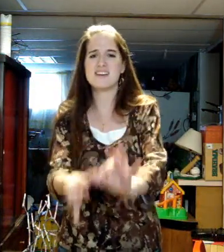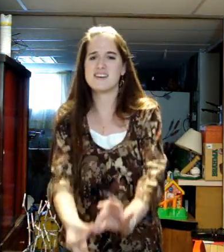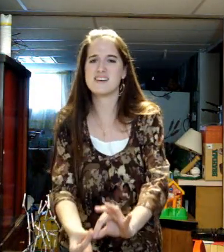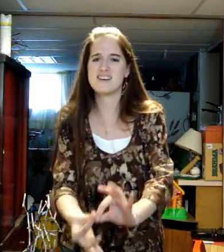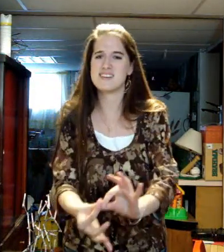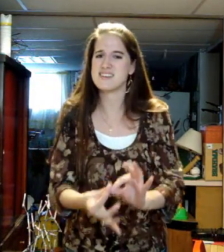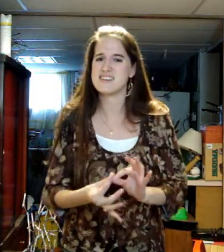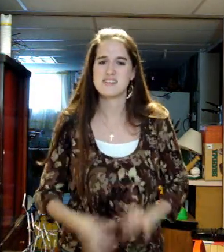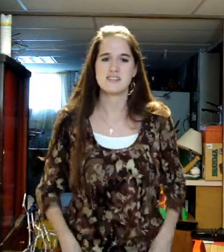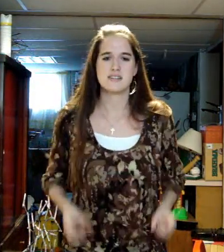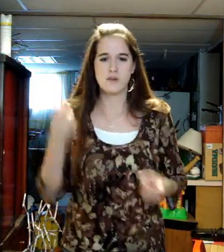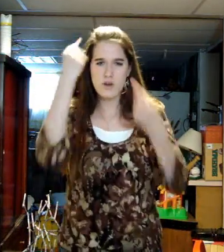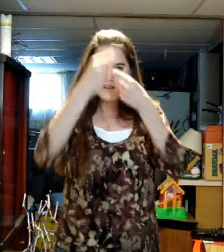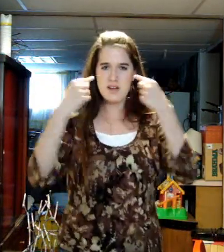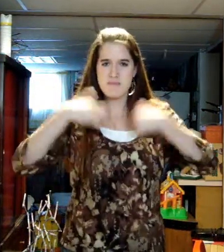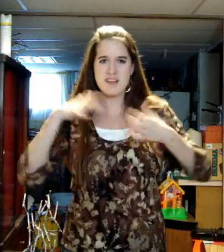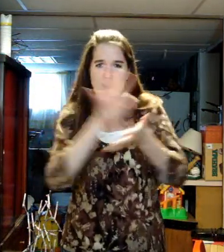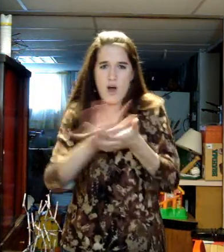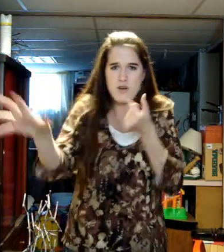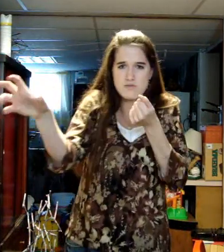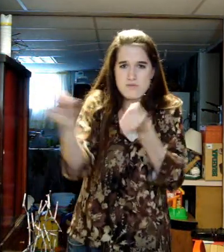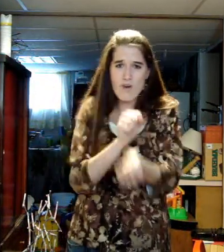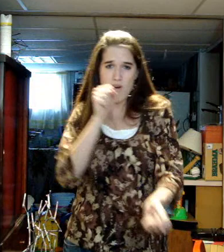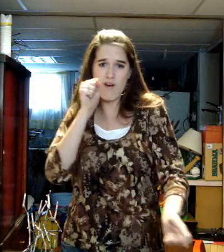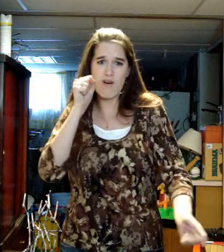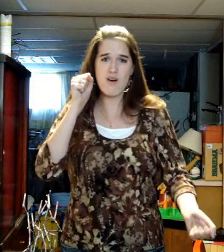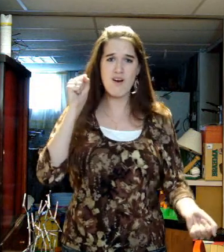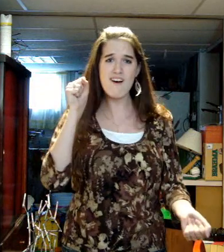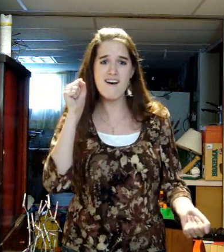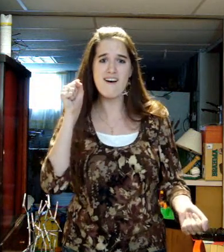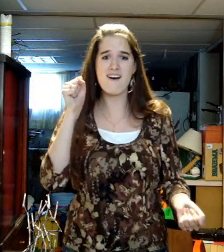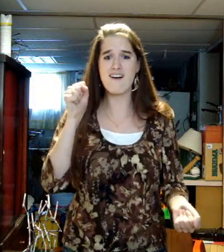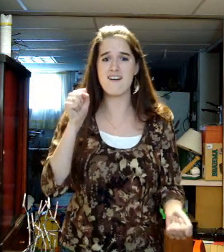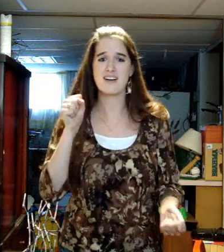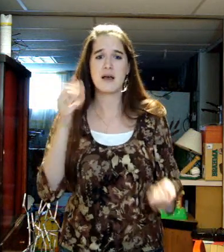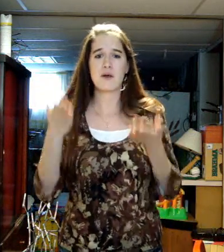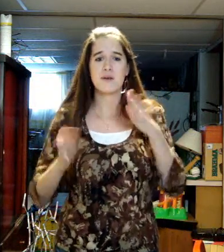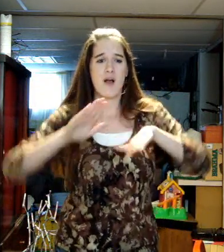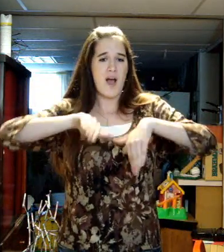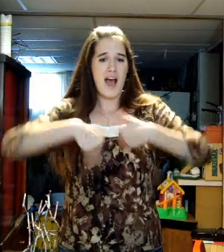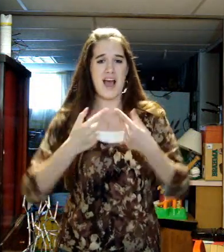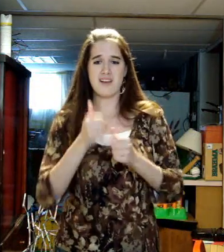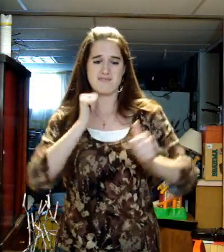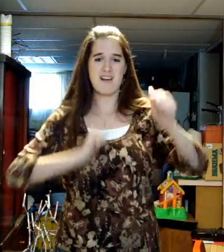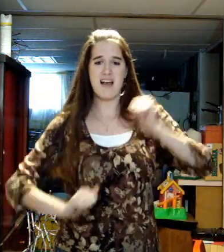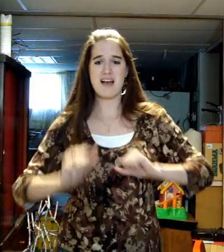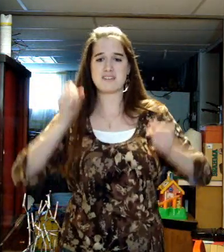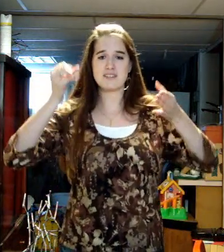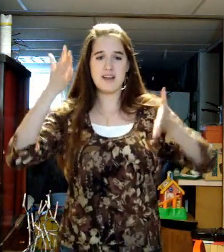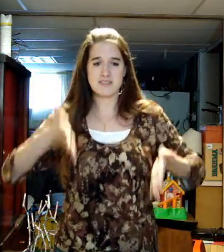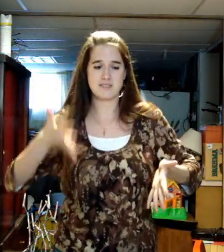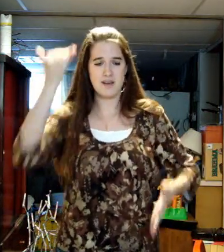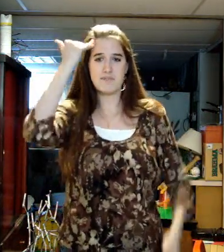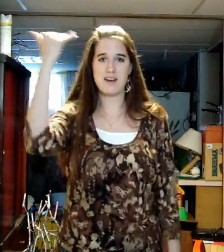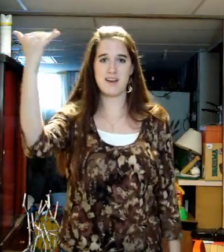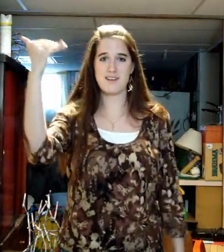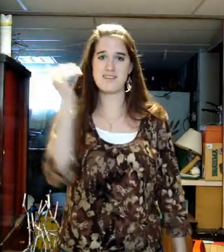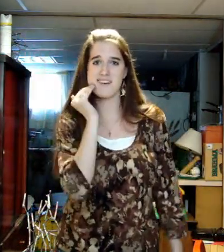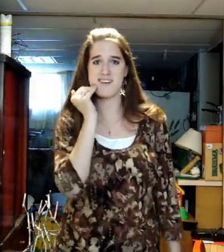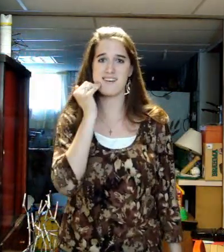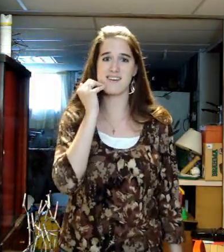Cause you don't need to cry I don't know how to act It's just my split